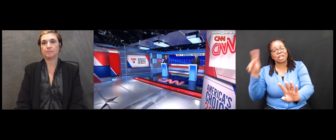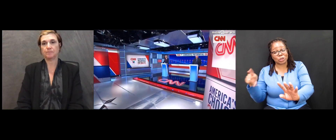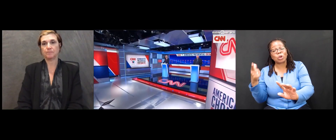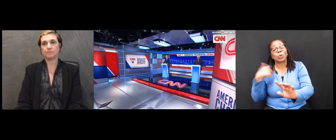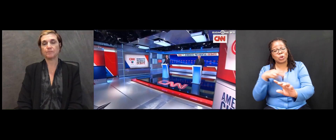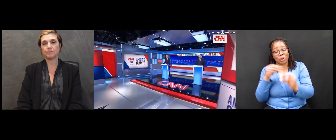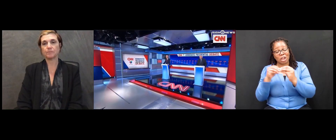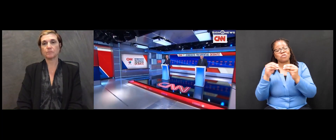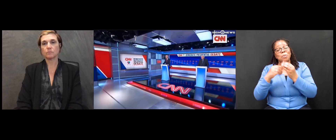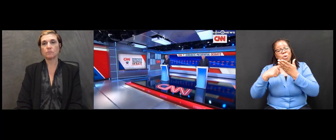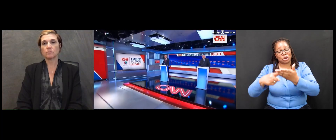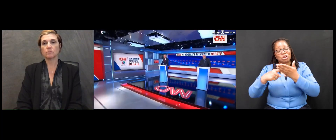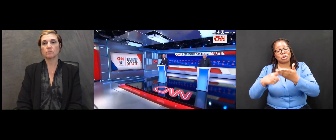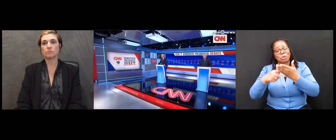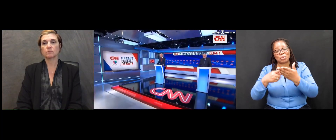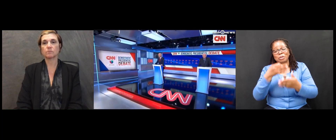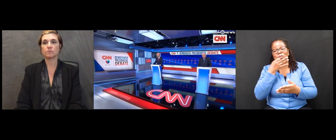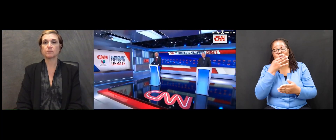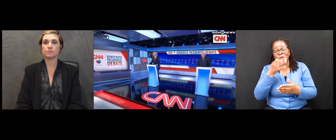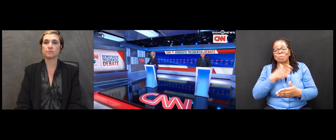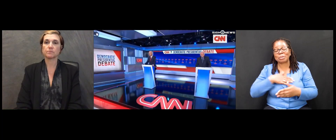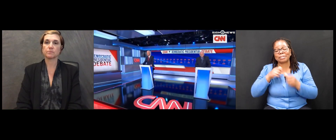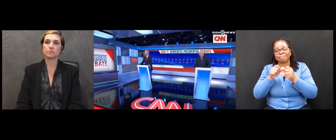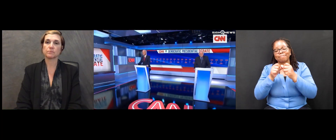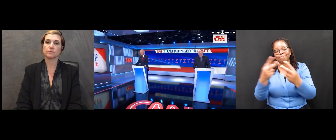Univision Democratic presidential debate. Stay right there.